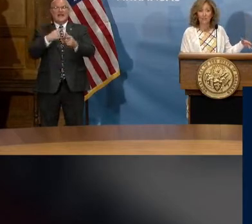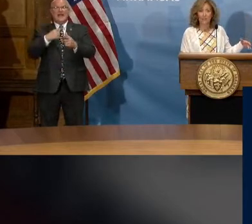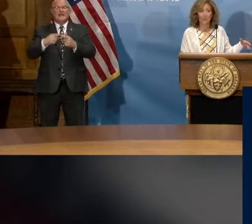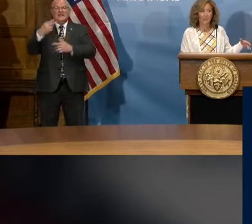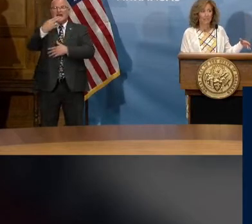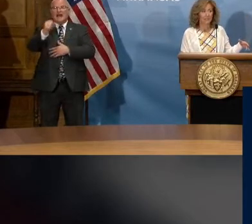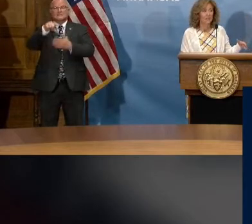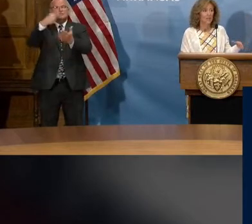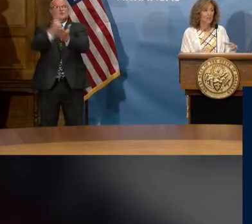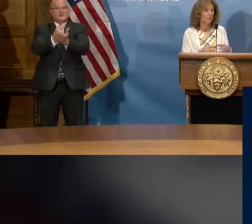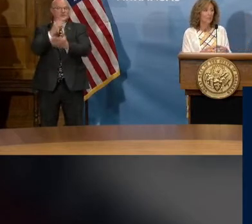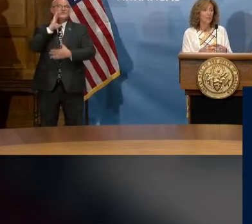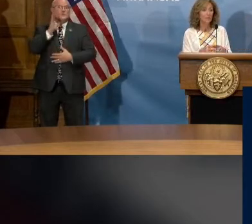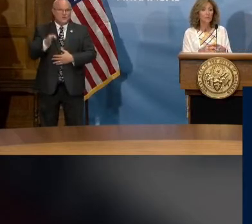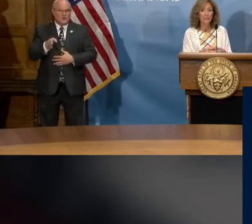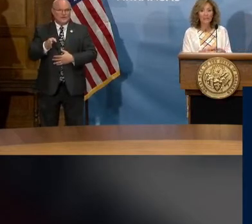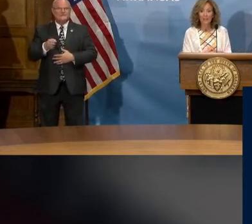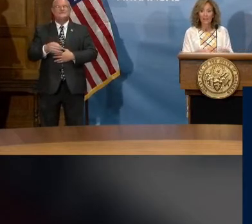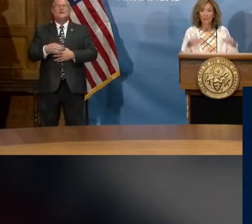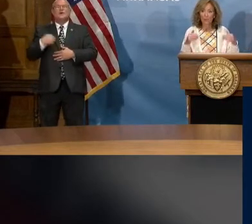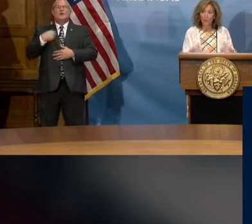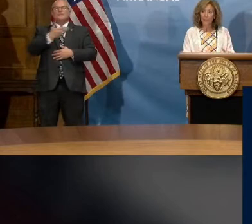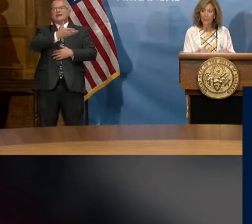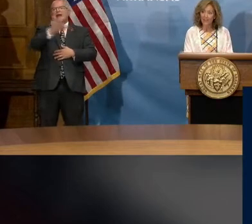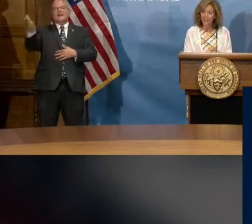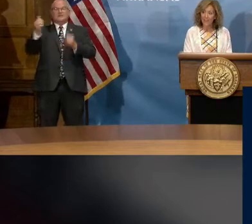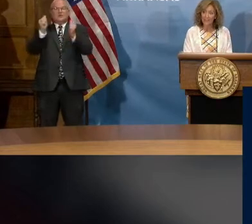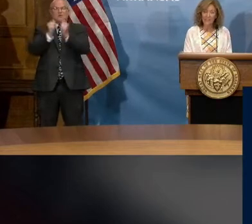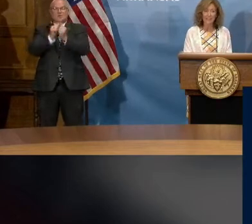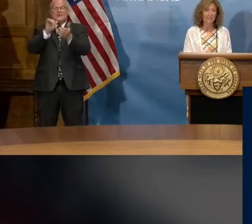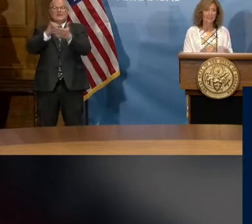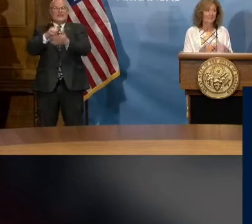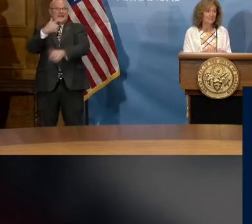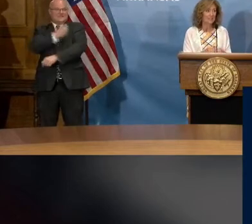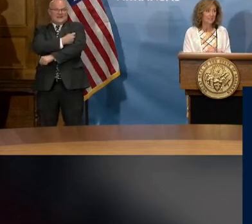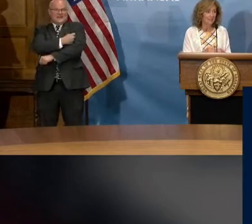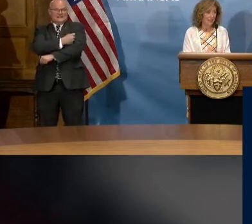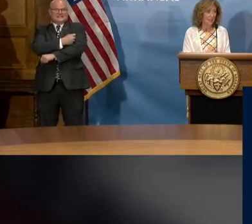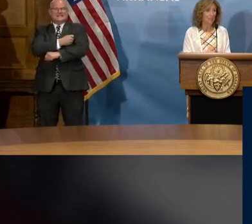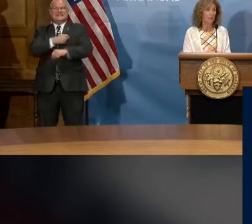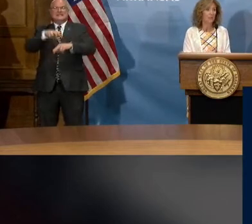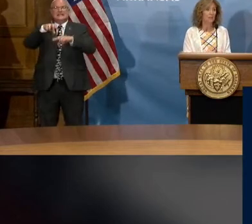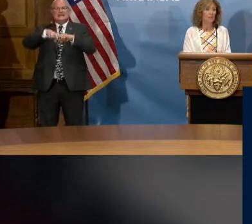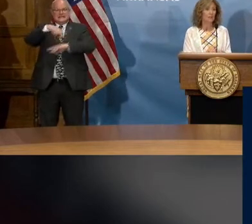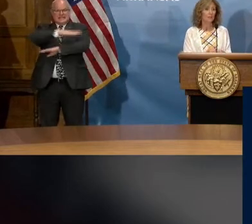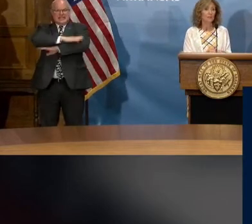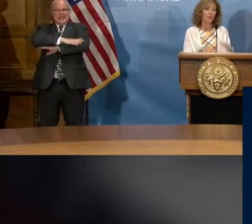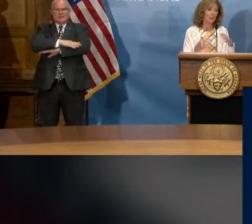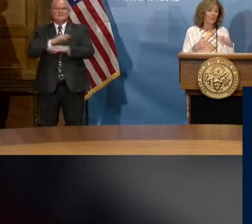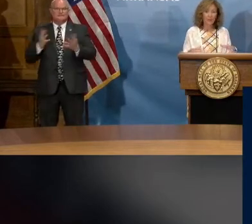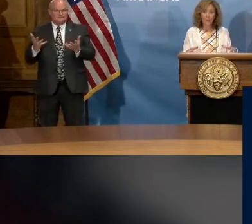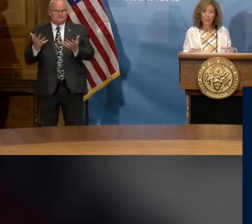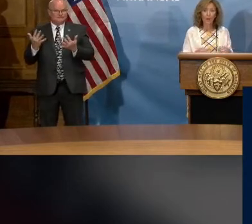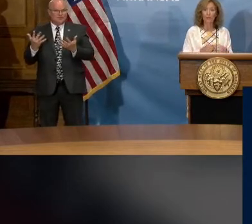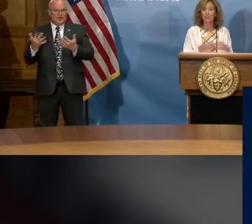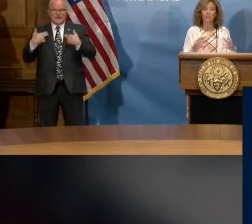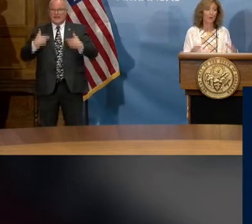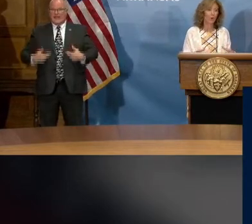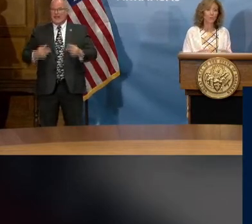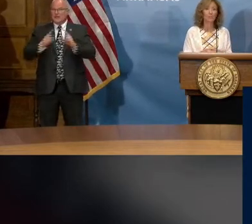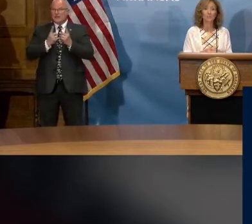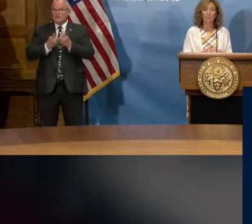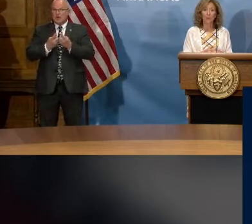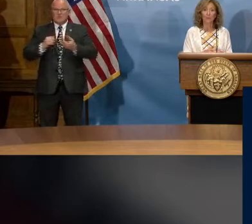school graduations. So we will be out there with that vaccine, sitting at a table, health